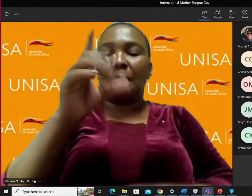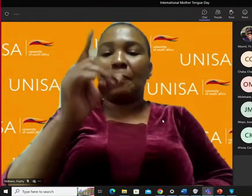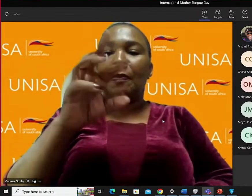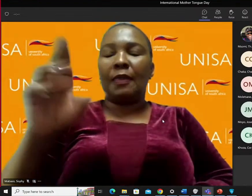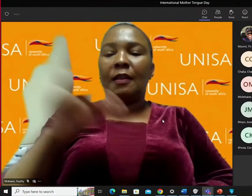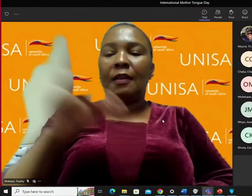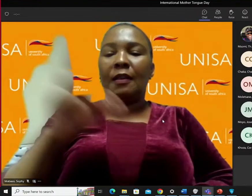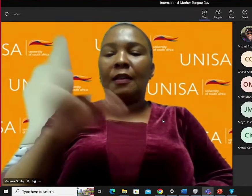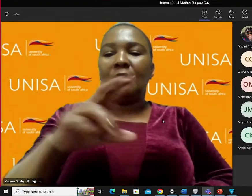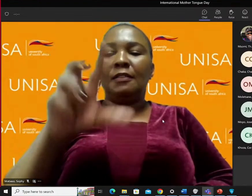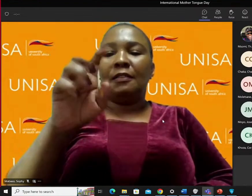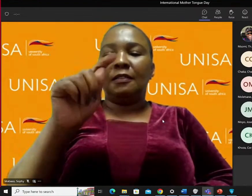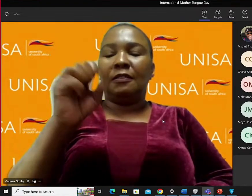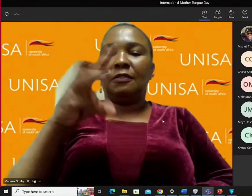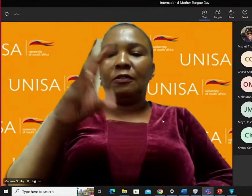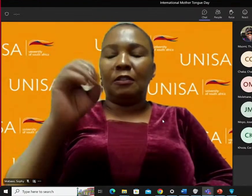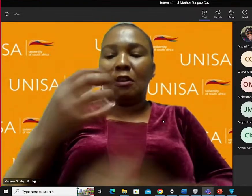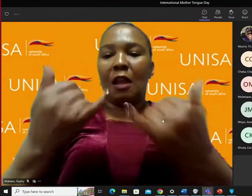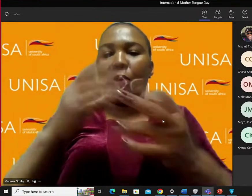my gear.